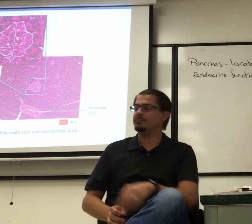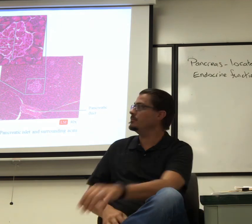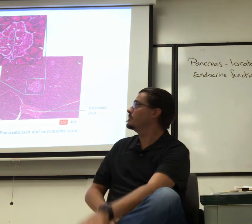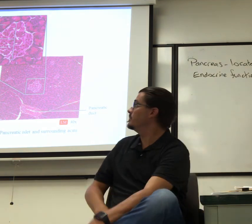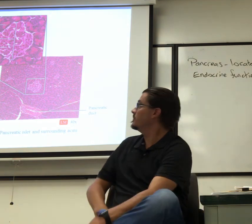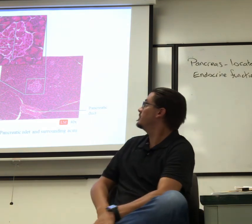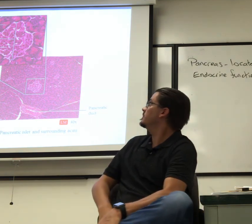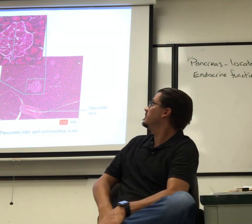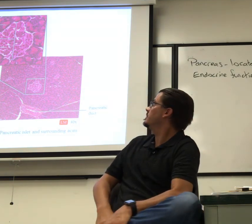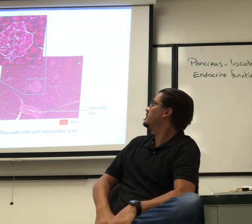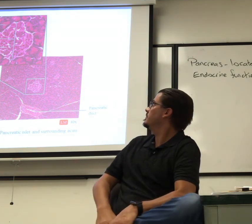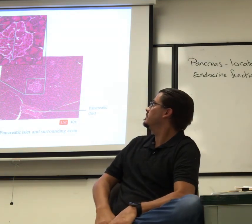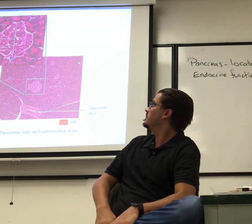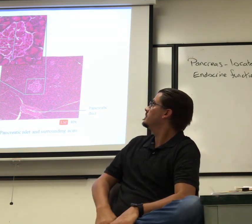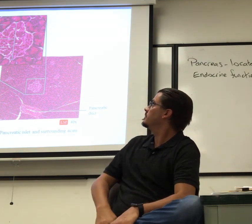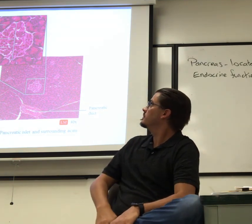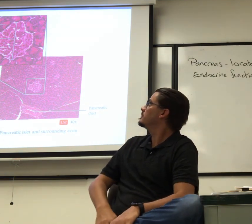endocrine function,